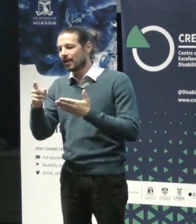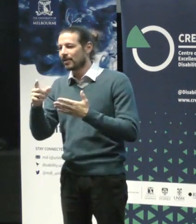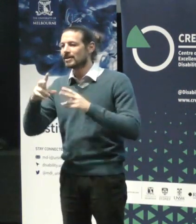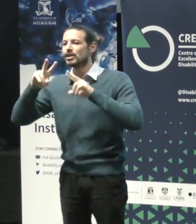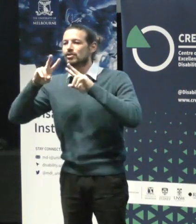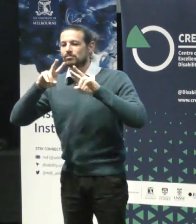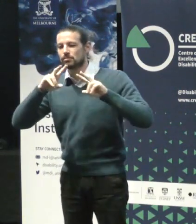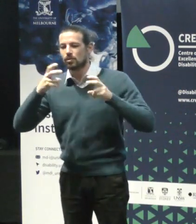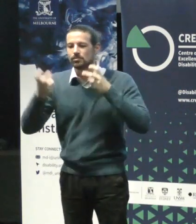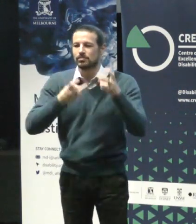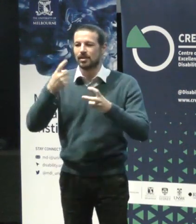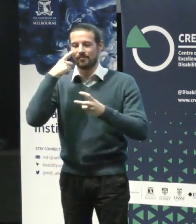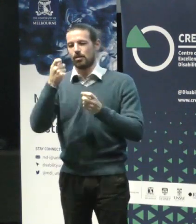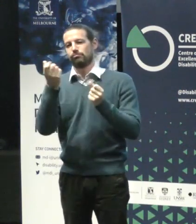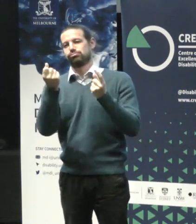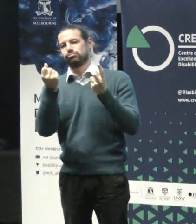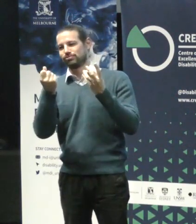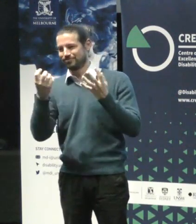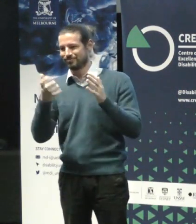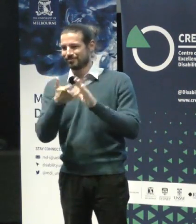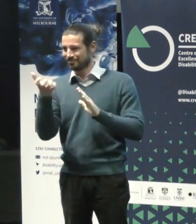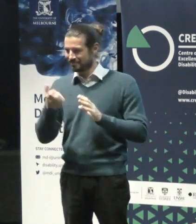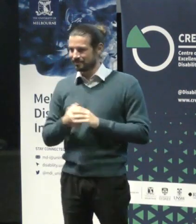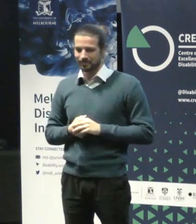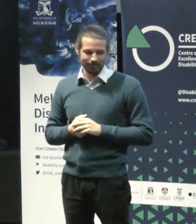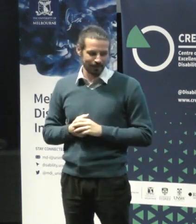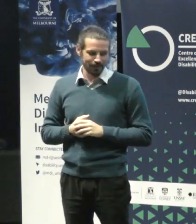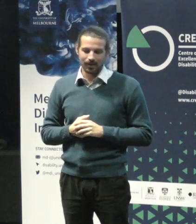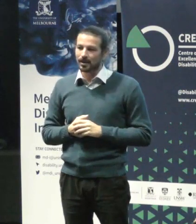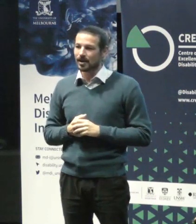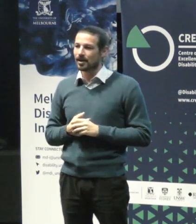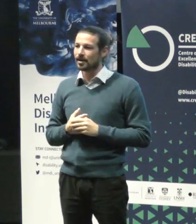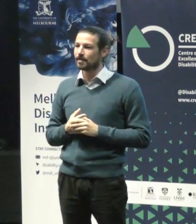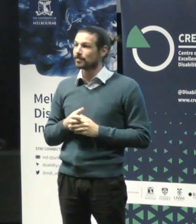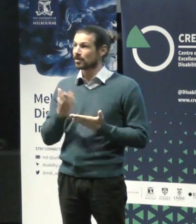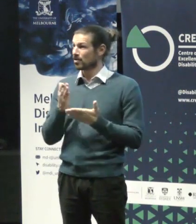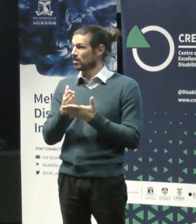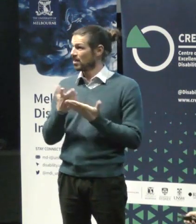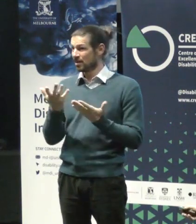stolen. And this is not unusual. We found people, because, frankly,